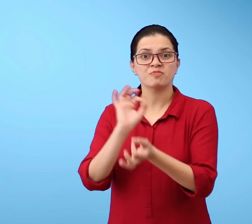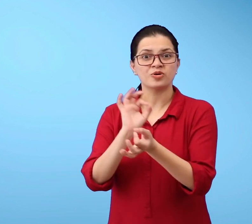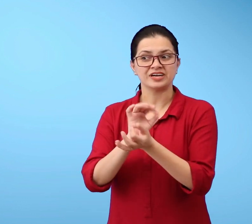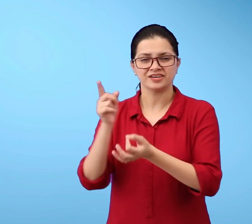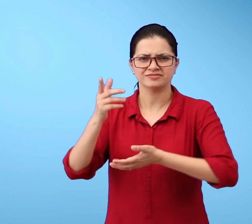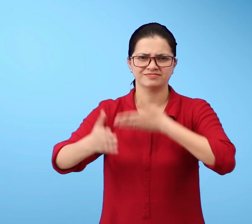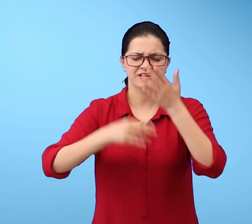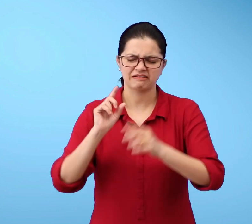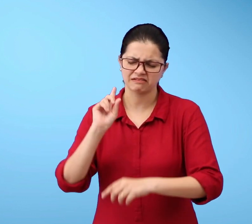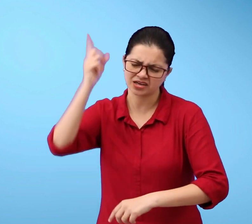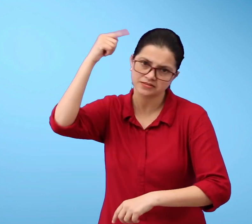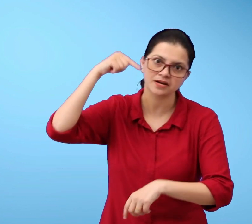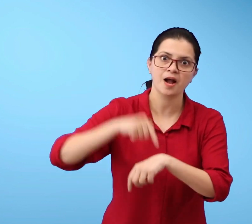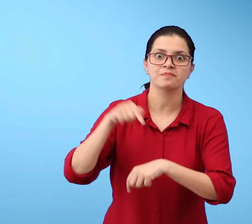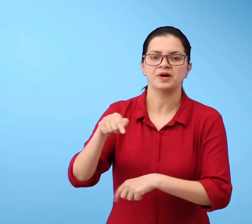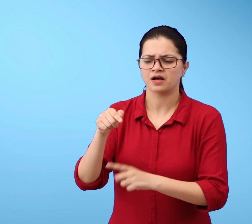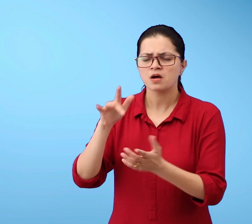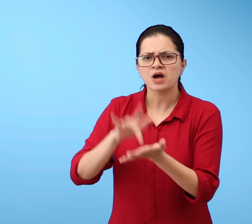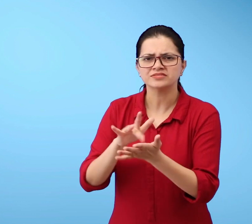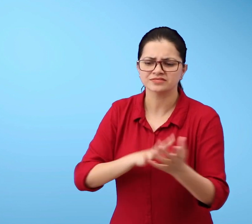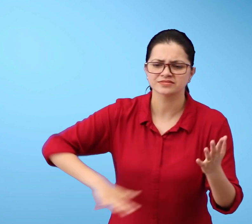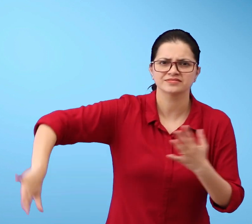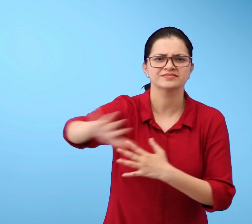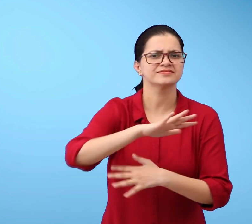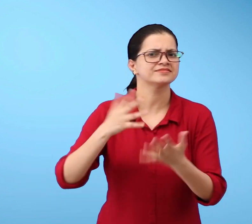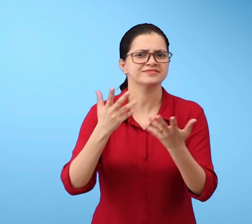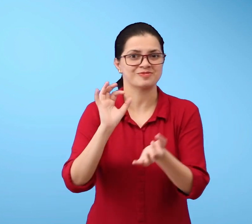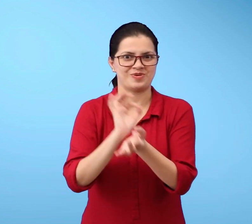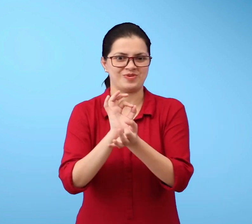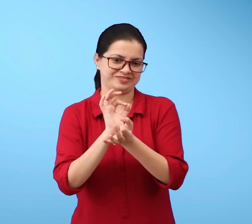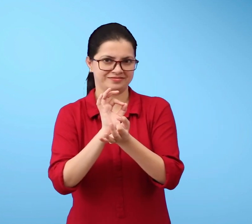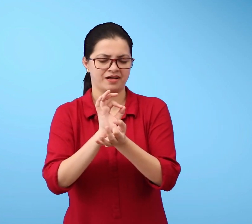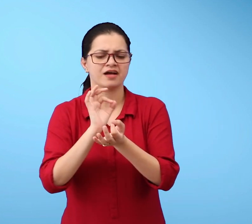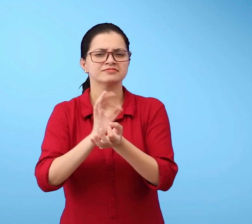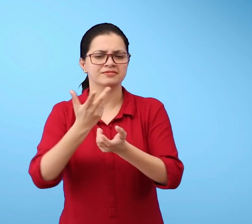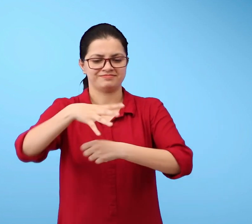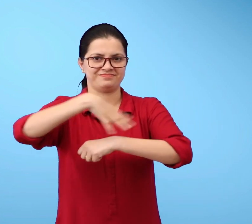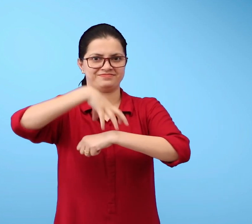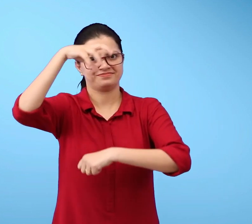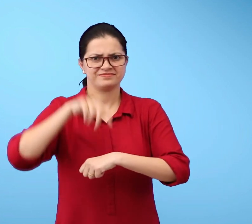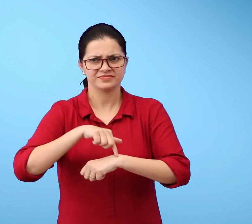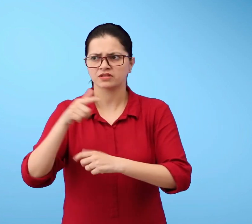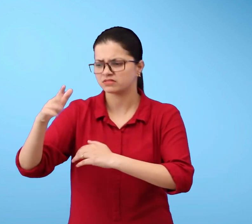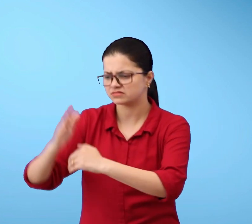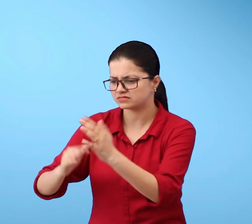a picture is shown. This is the stupa at Sarnath.